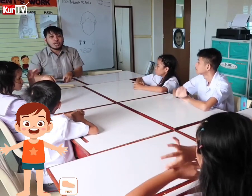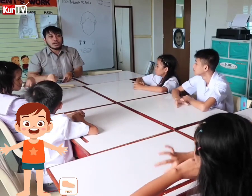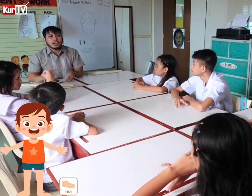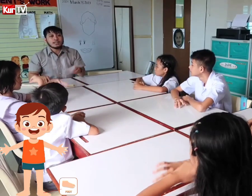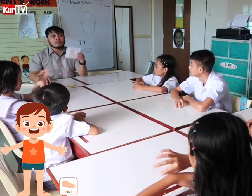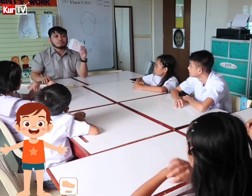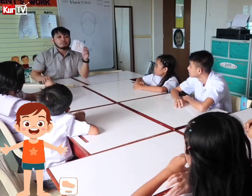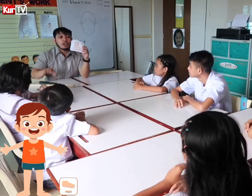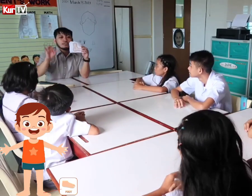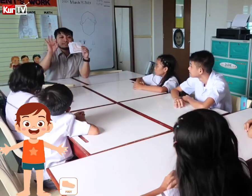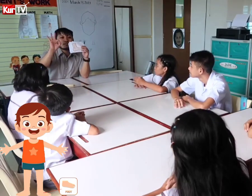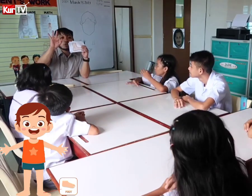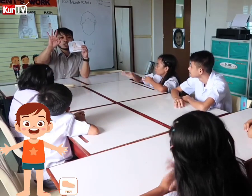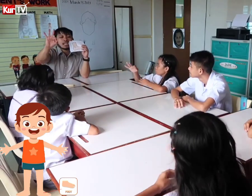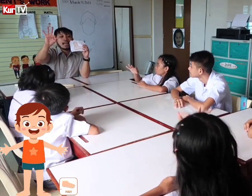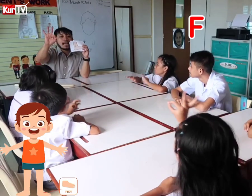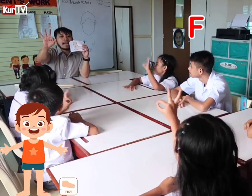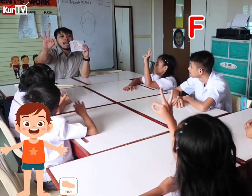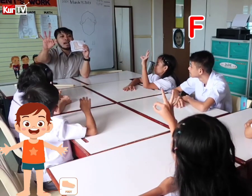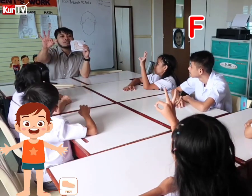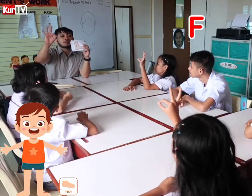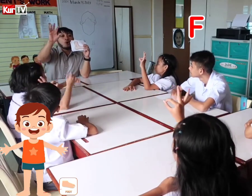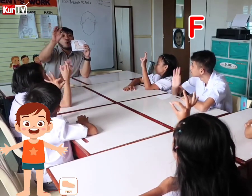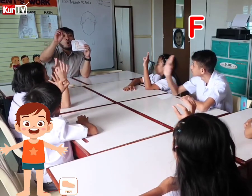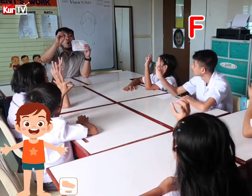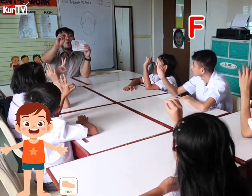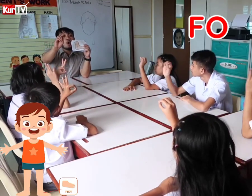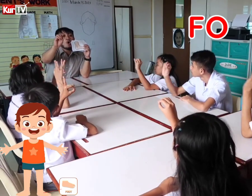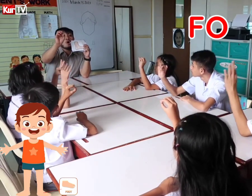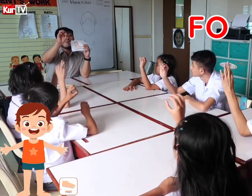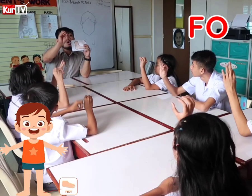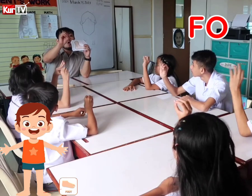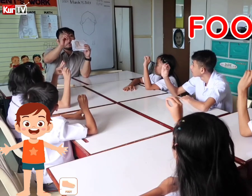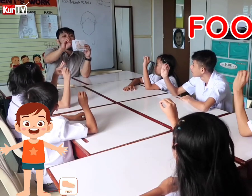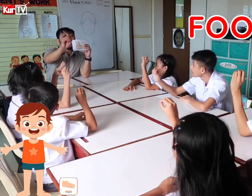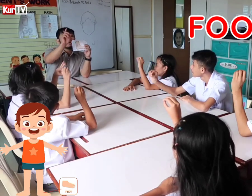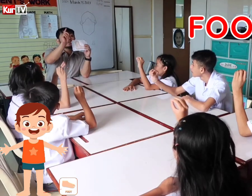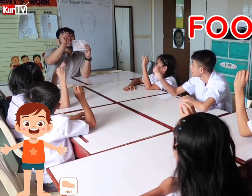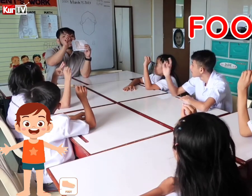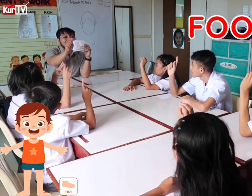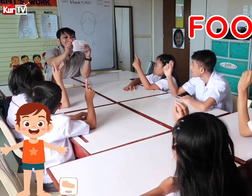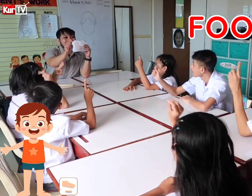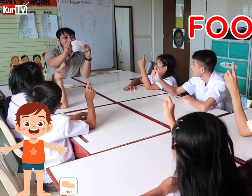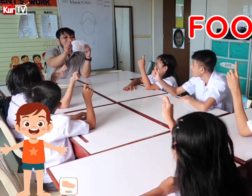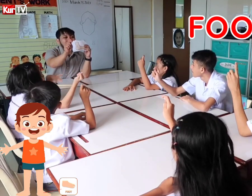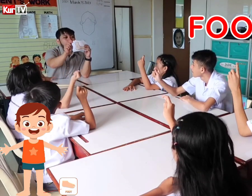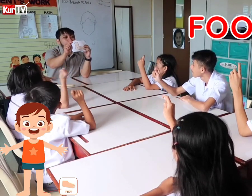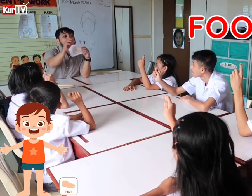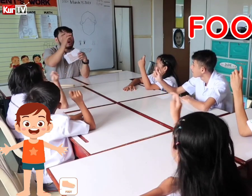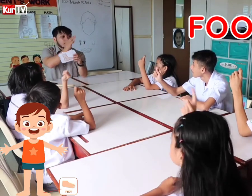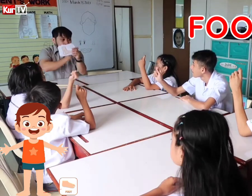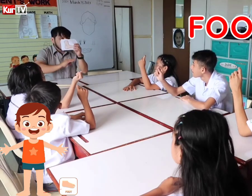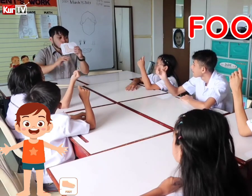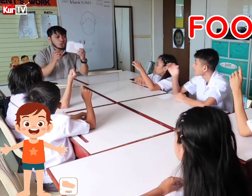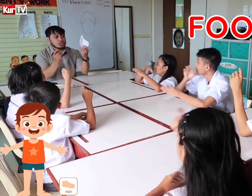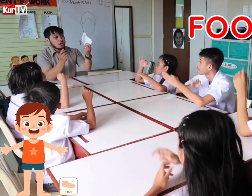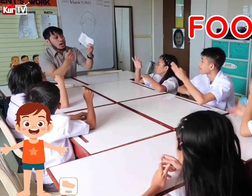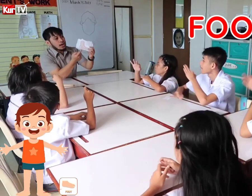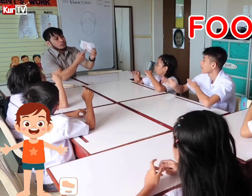word foot. F-O-O-T. Foot. How